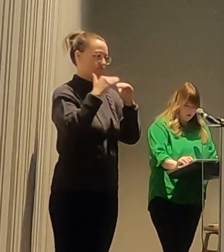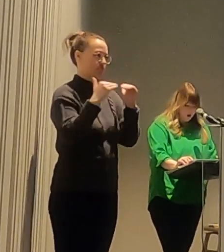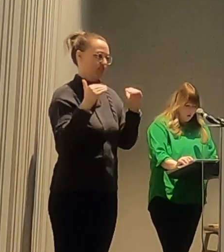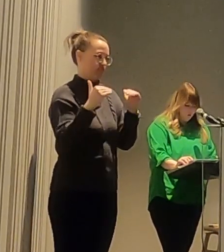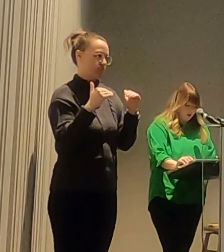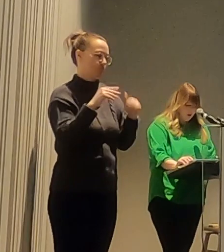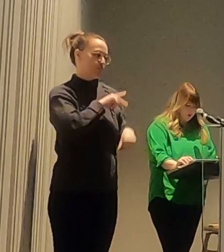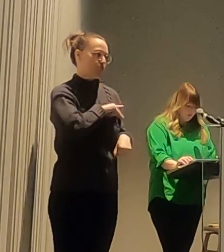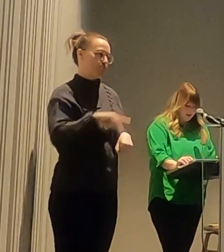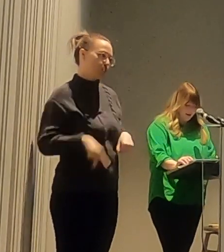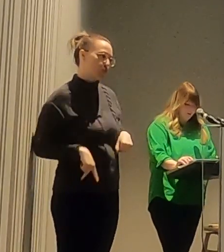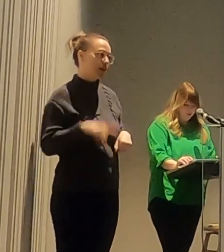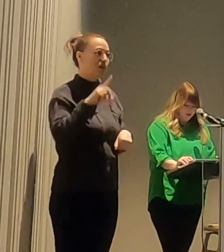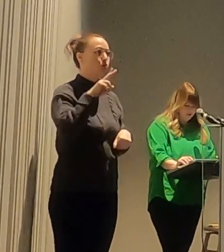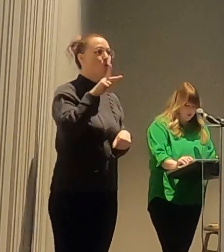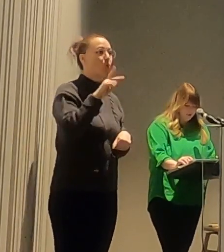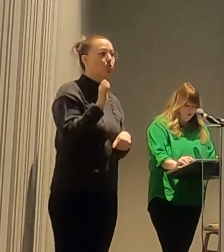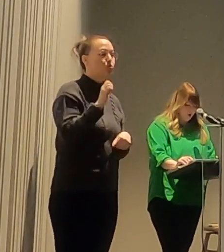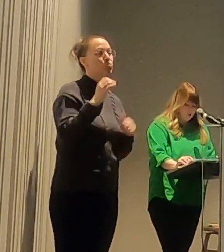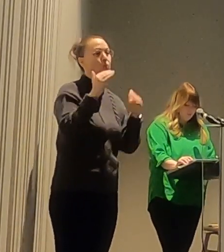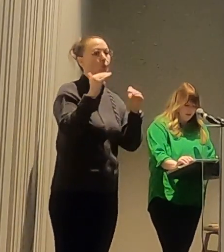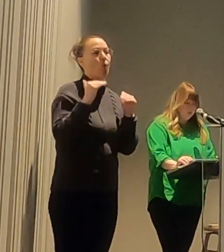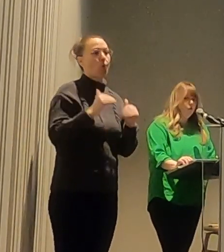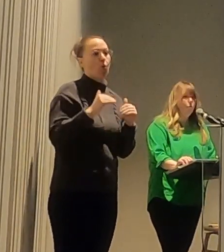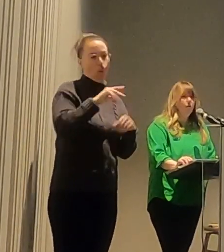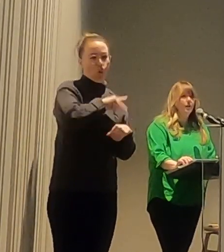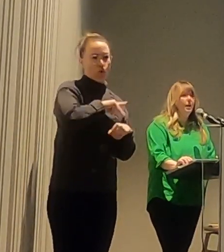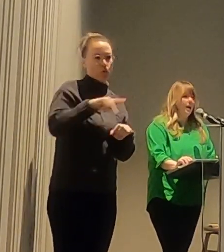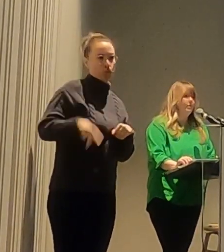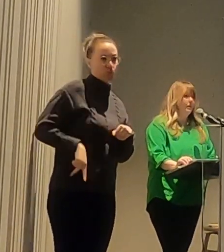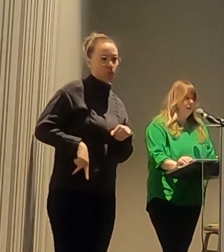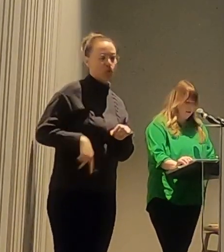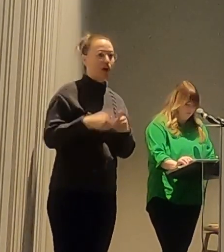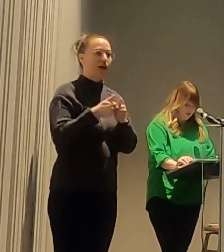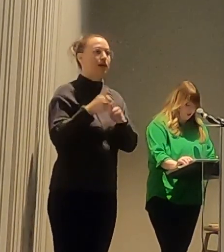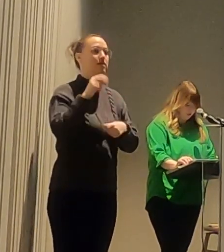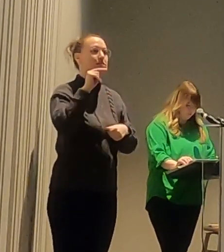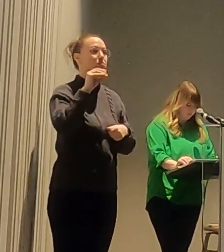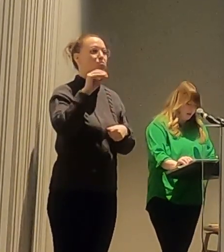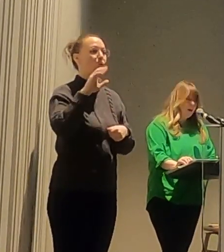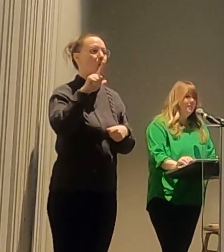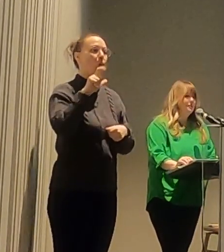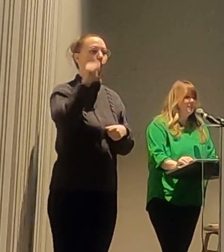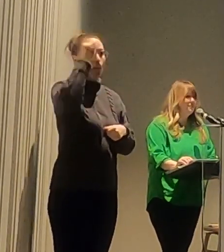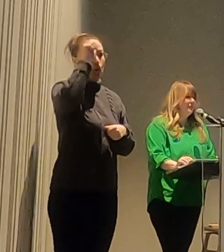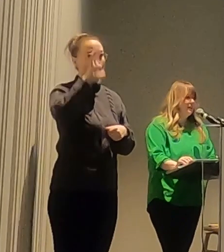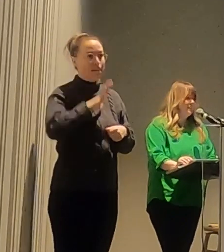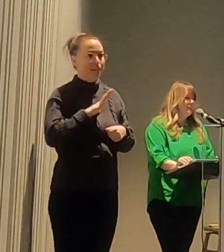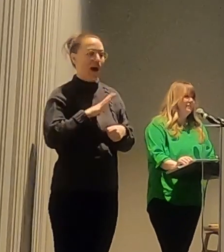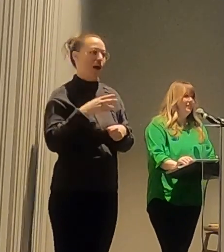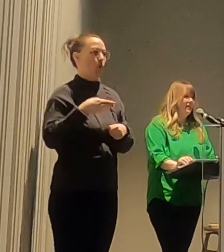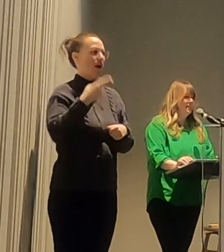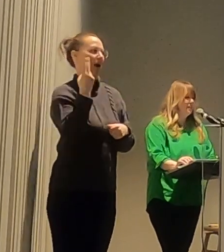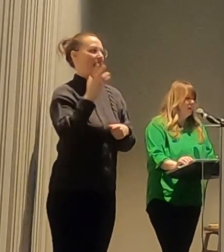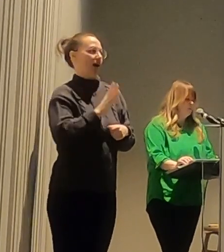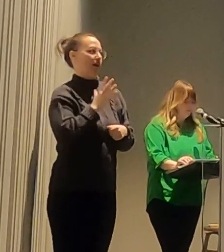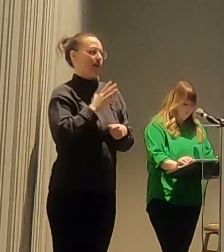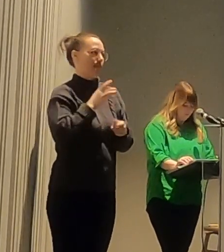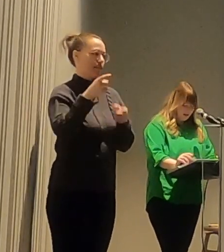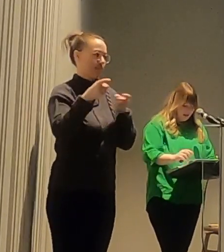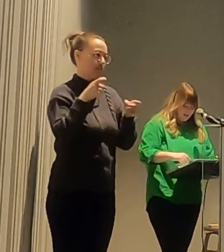duke, or lower ranking prince, nobleman, or a high ranking official. So still very